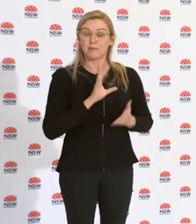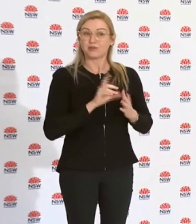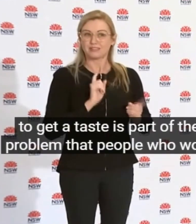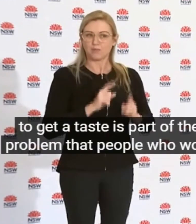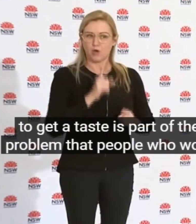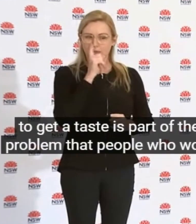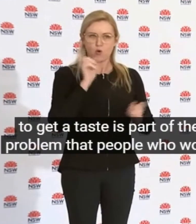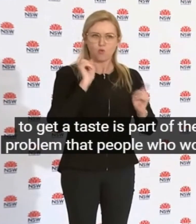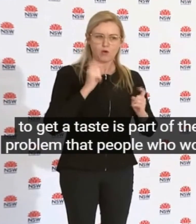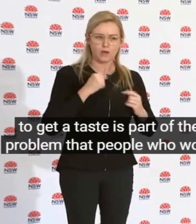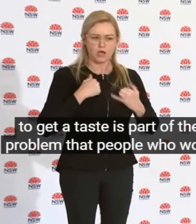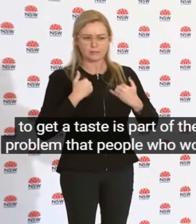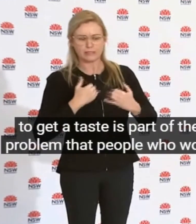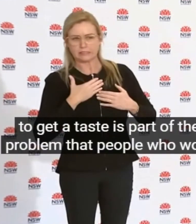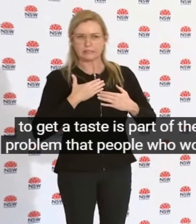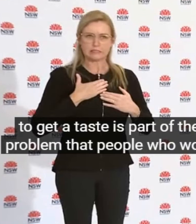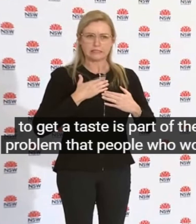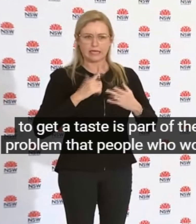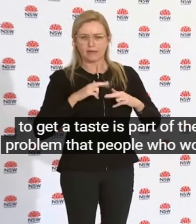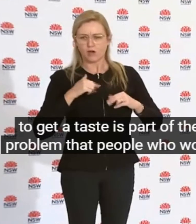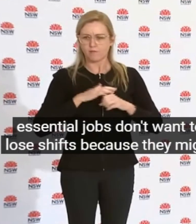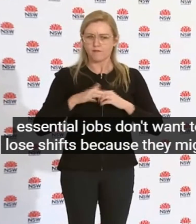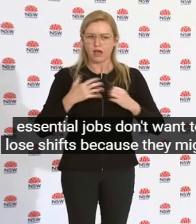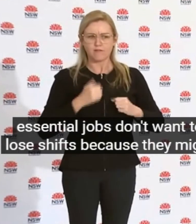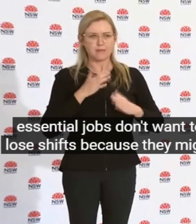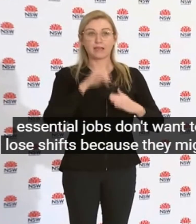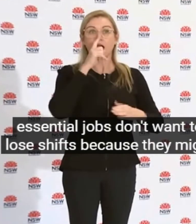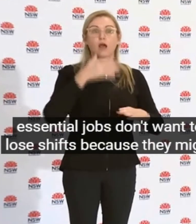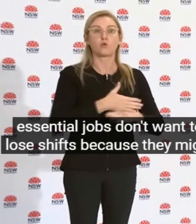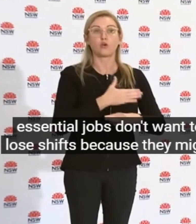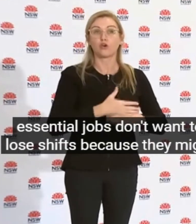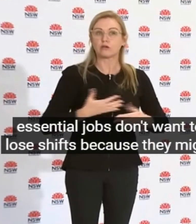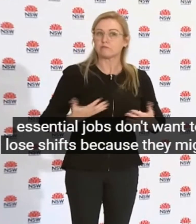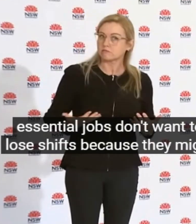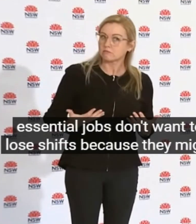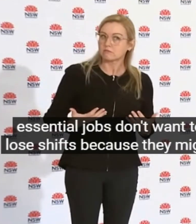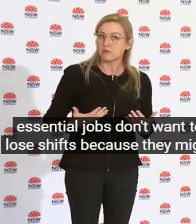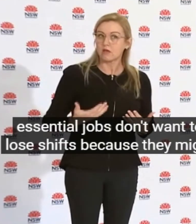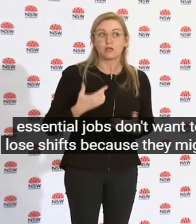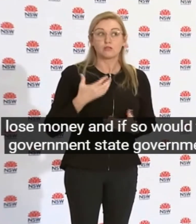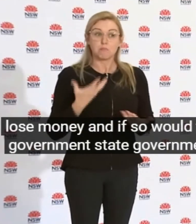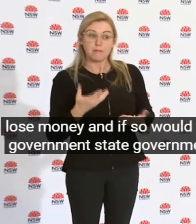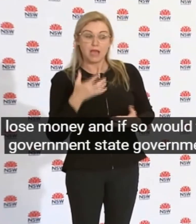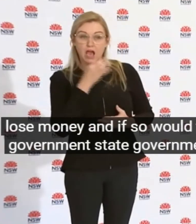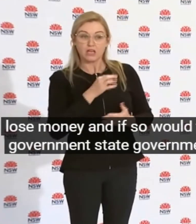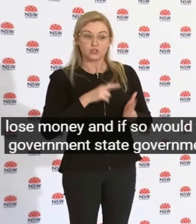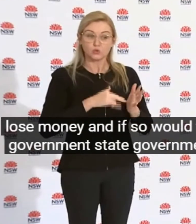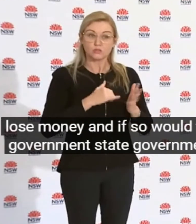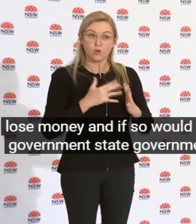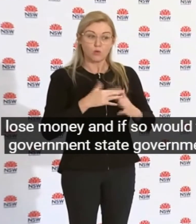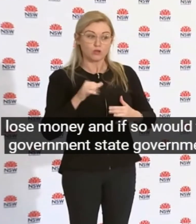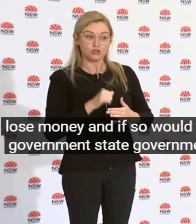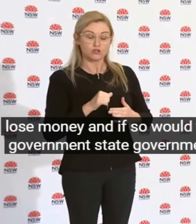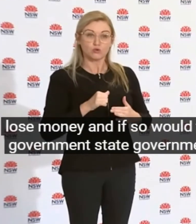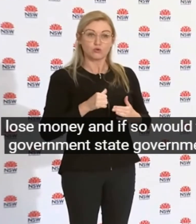they might lose money? And if so, would the state government consider providing a payment to people who need to isolate between